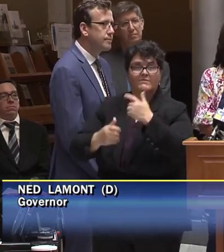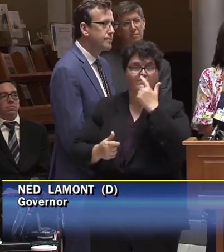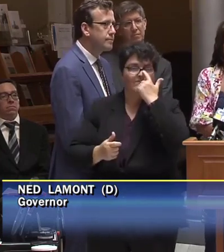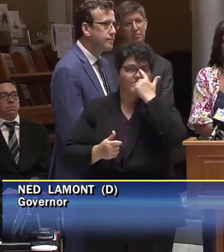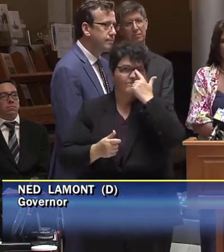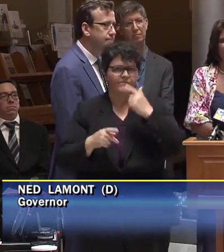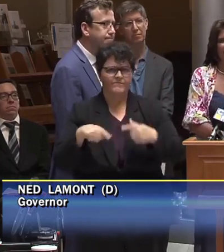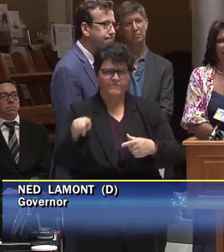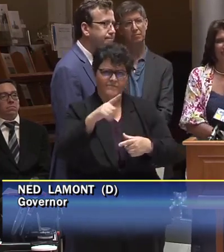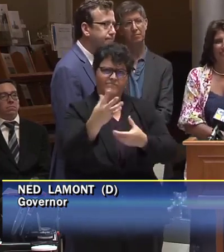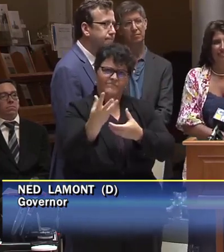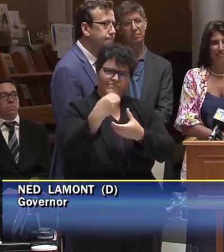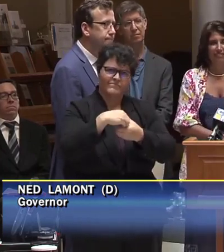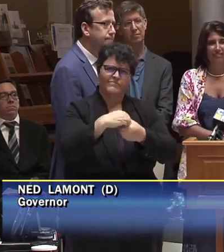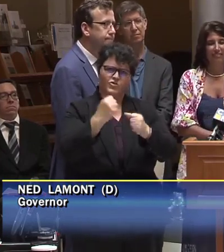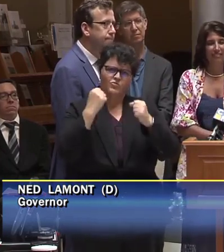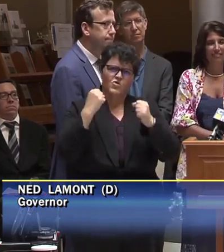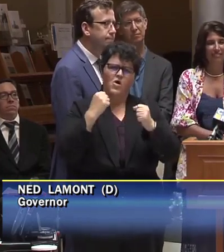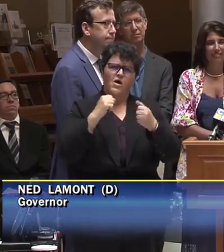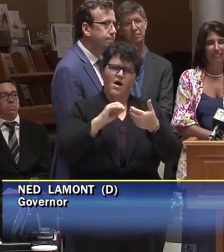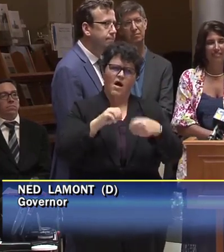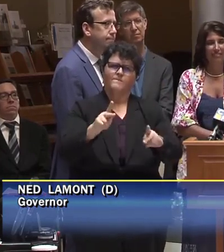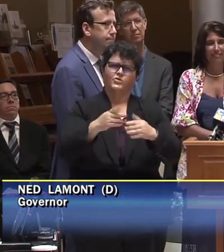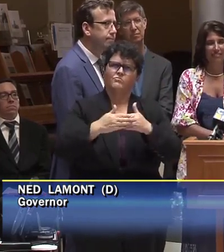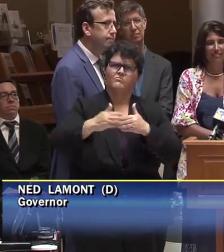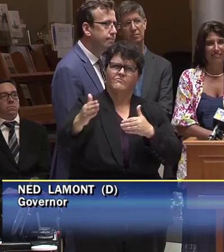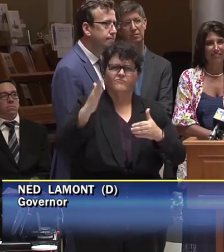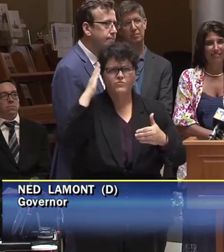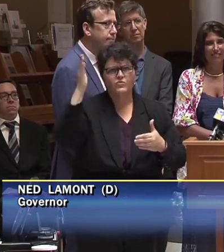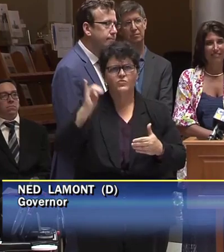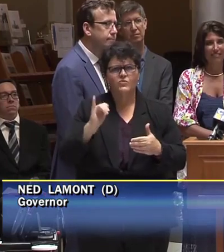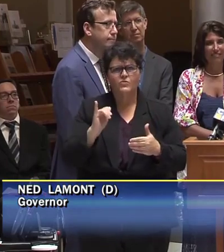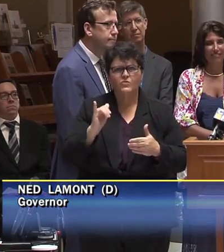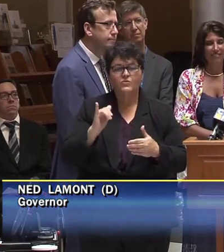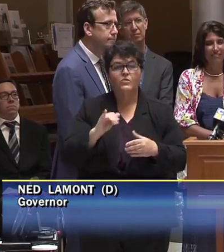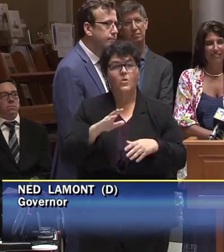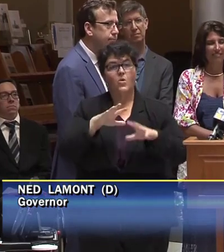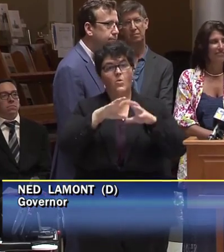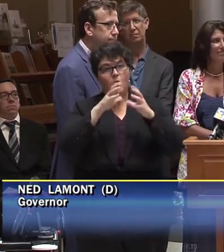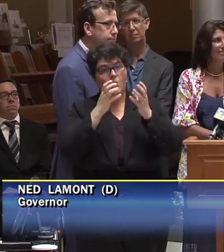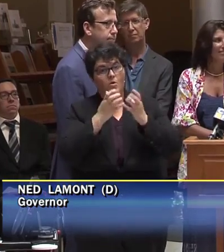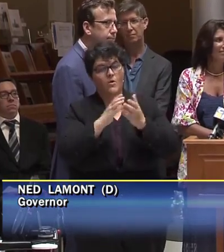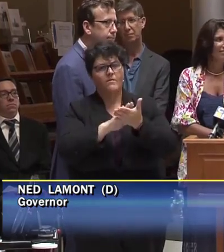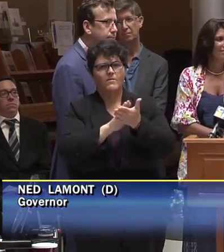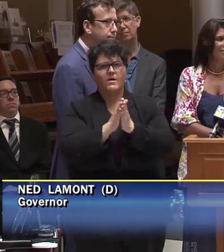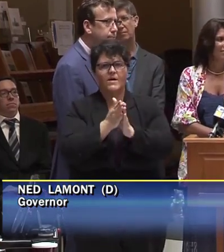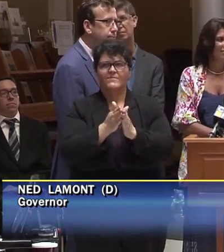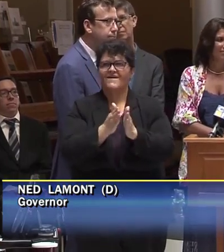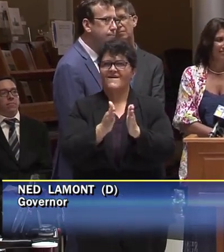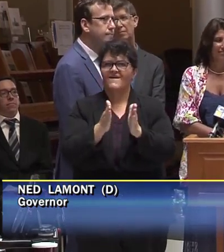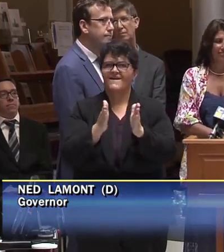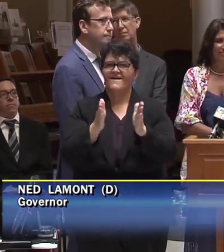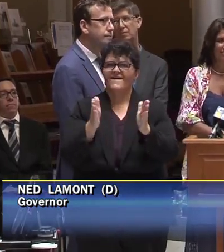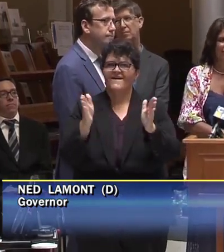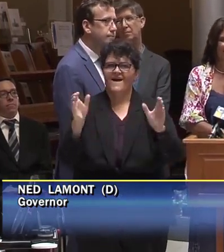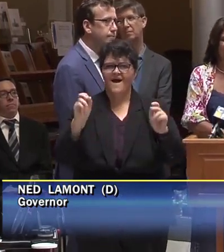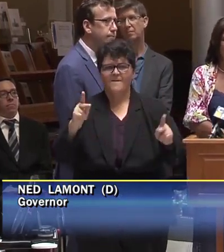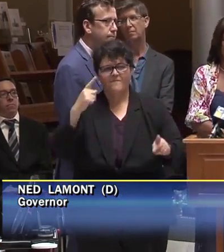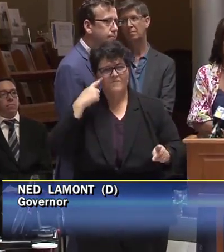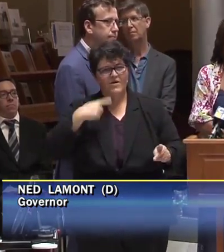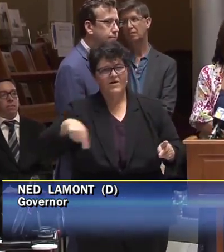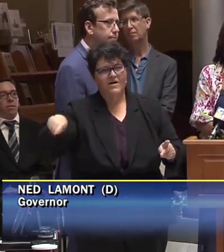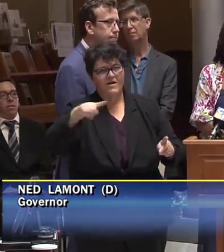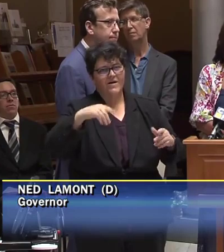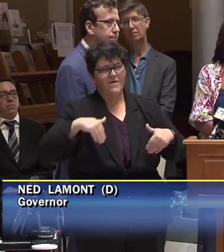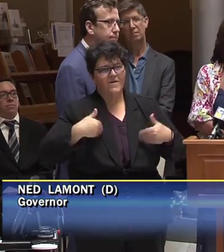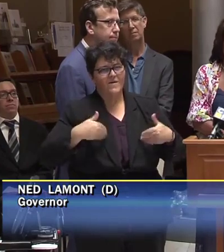best opportunity. And the world is getting more and more opportunity, I think, for each and every one of you. First it was IT,